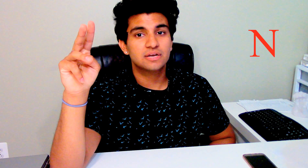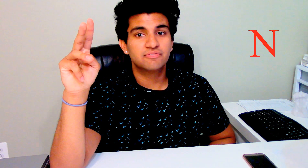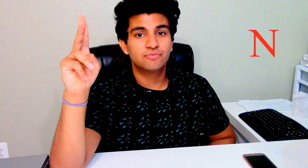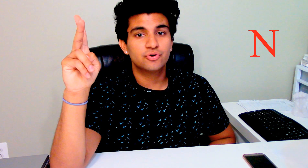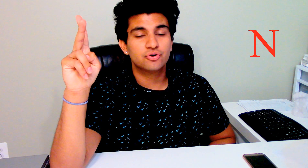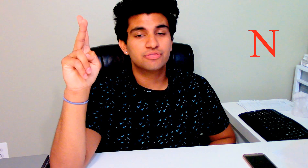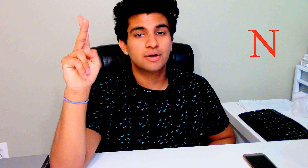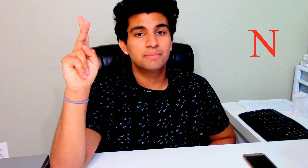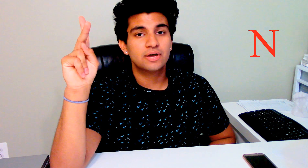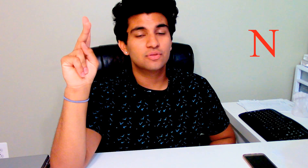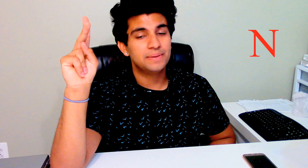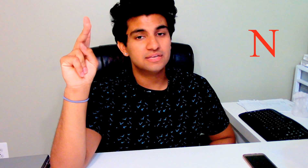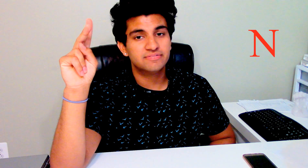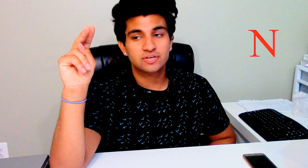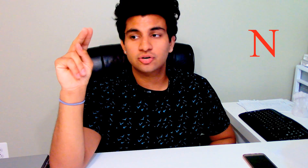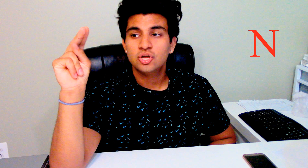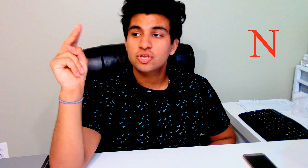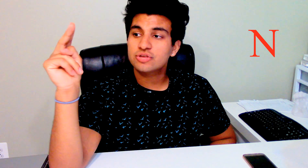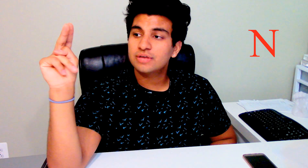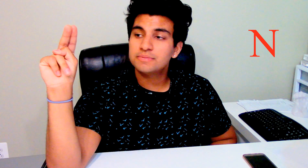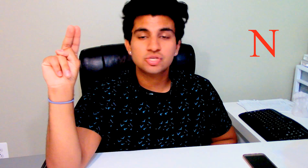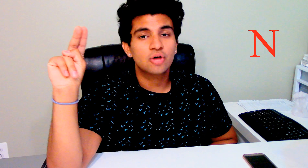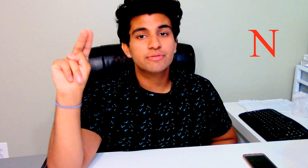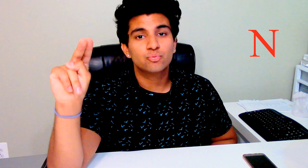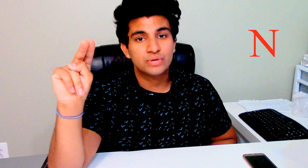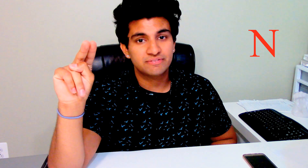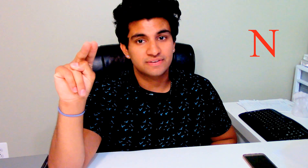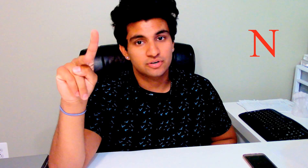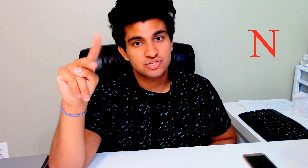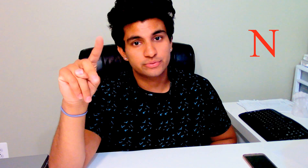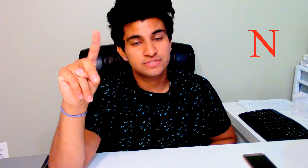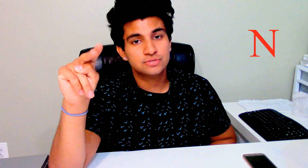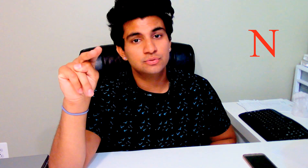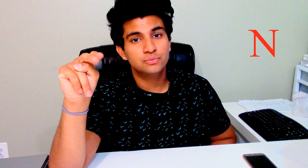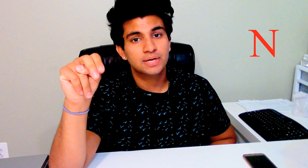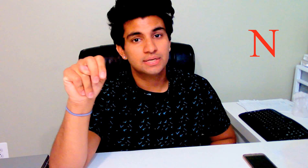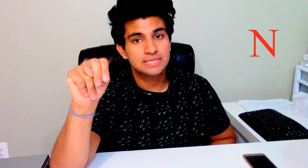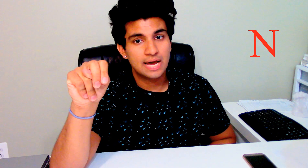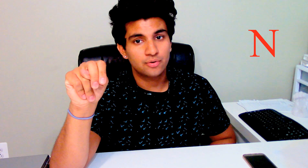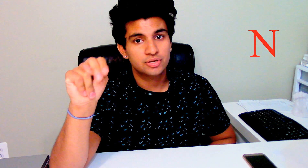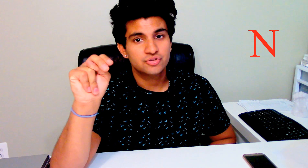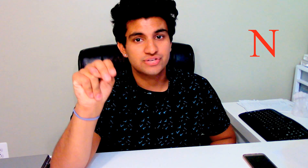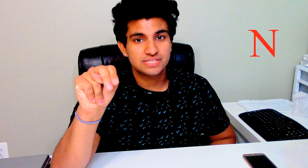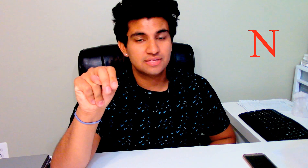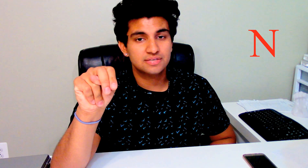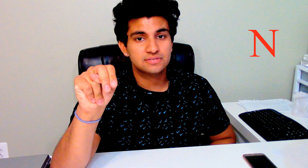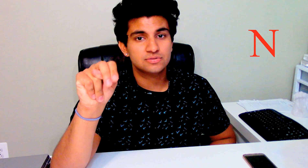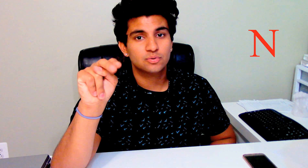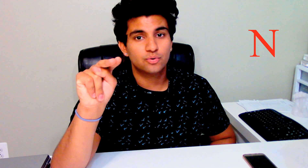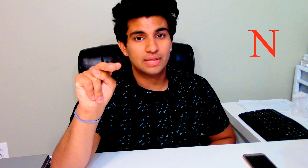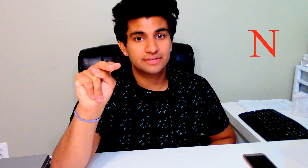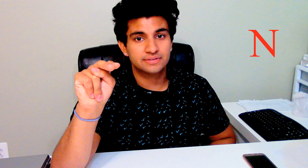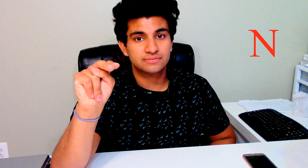for your thumb laying on the pinky finger, your thumb is on the ring finger, so it's two down. Just like this, or like this.